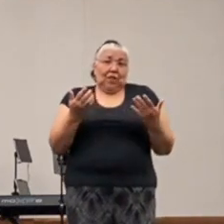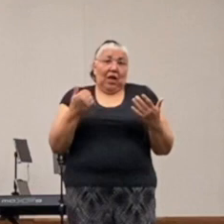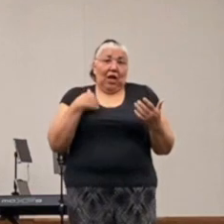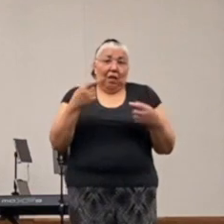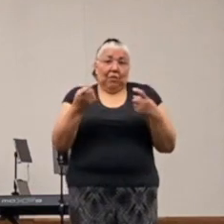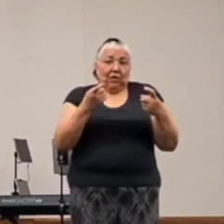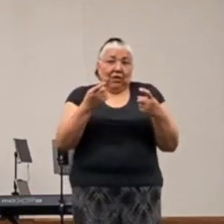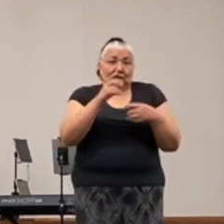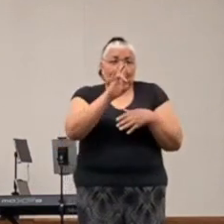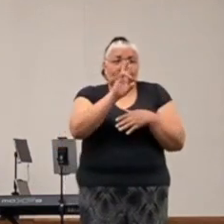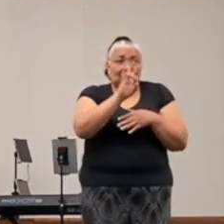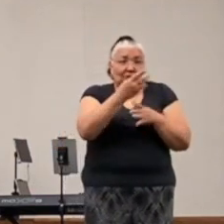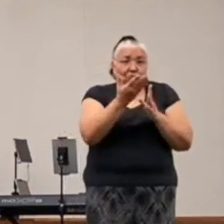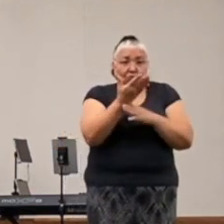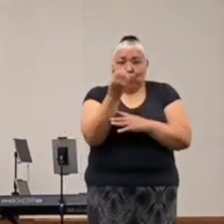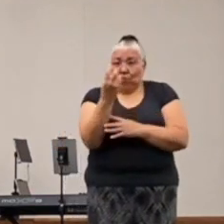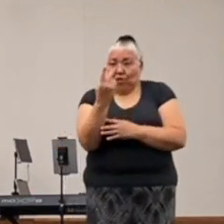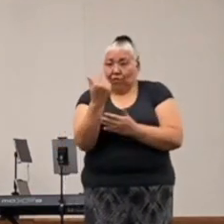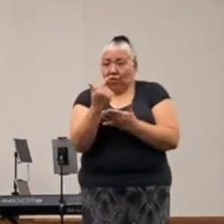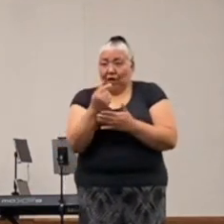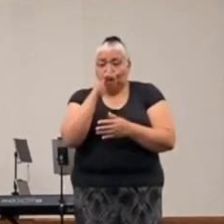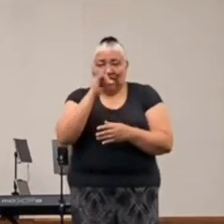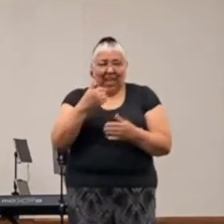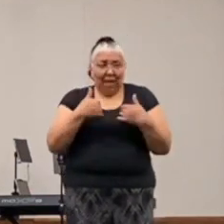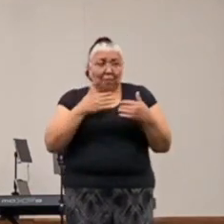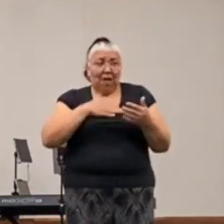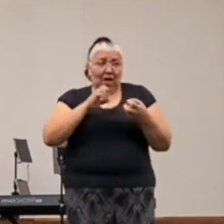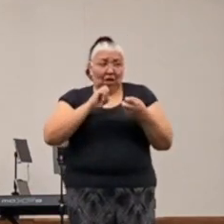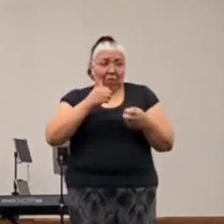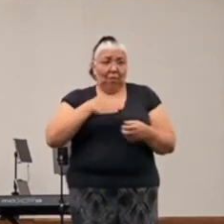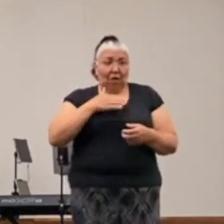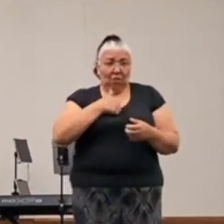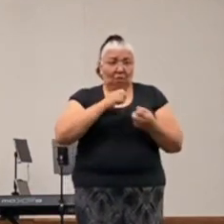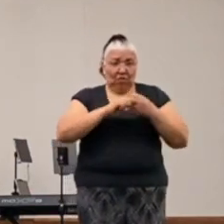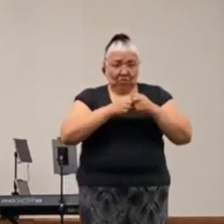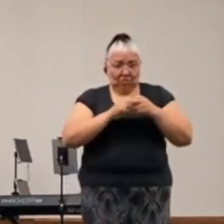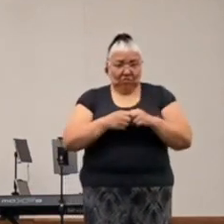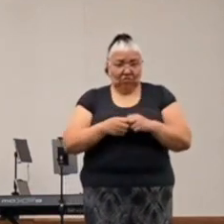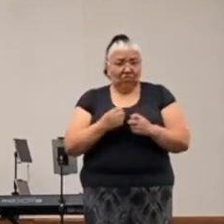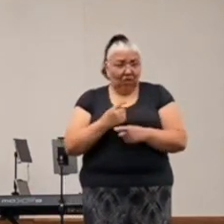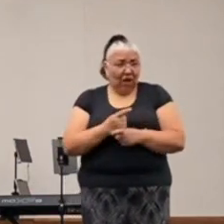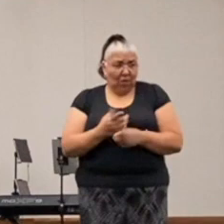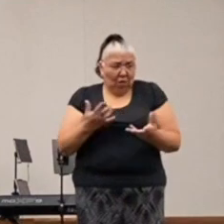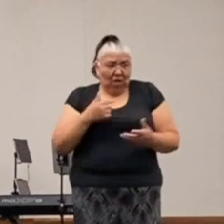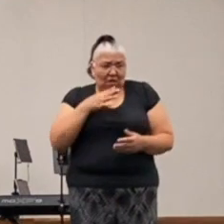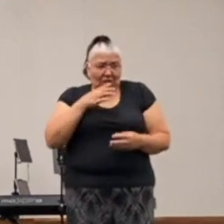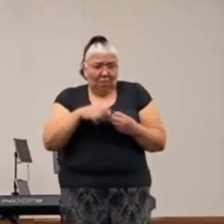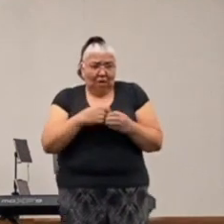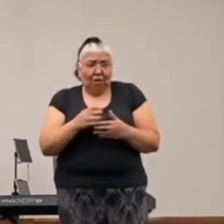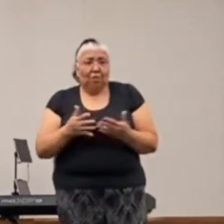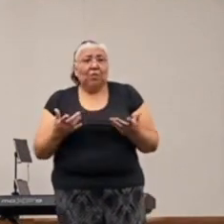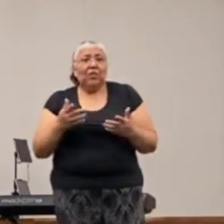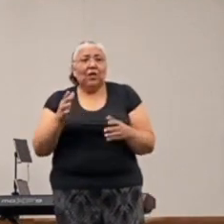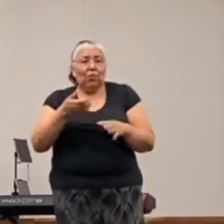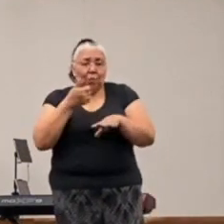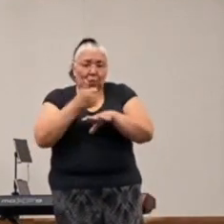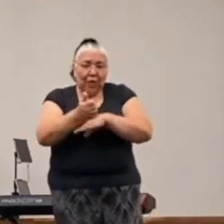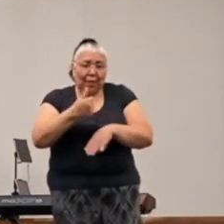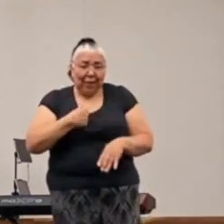7th through 12th grade kids. Man, I got my own issues. What are you talking about, right? And so here's the thing. But they would blame